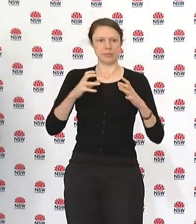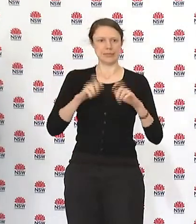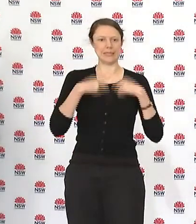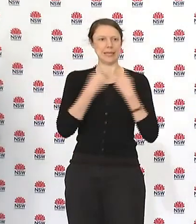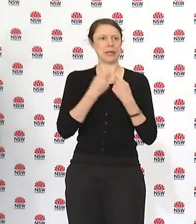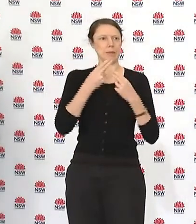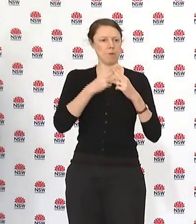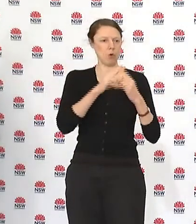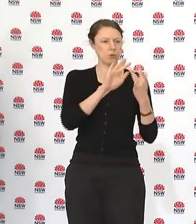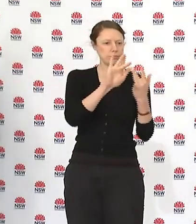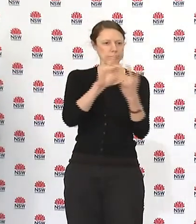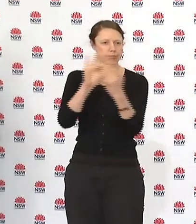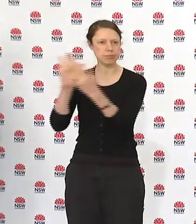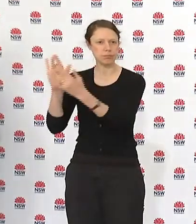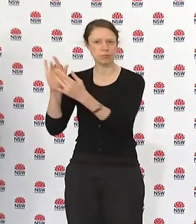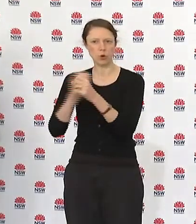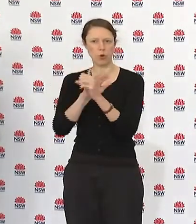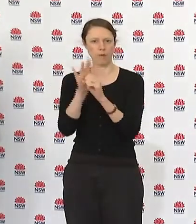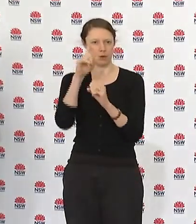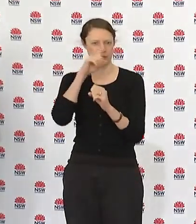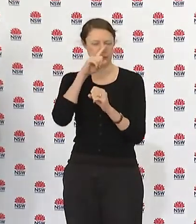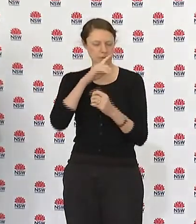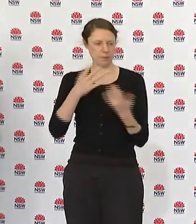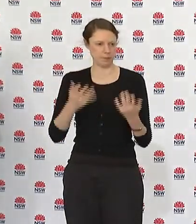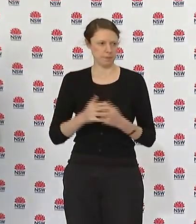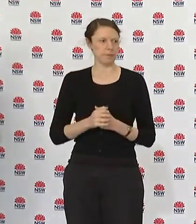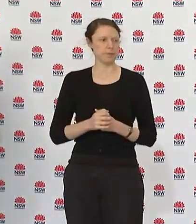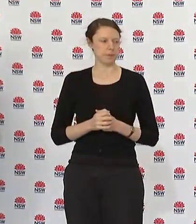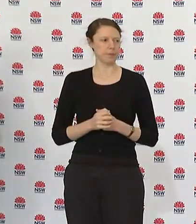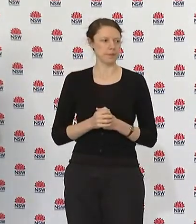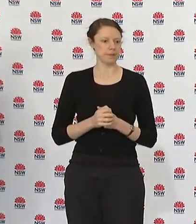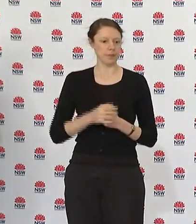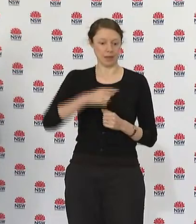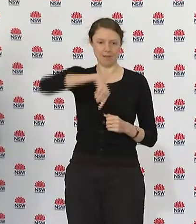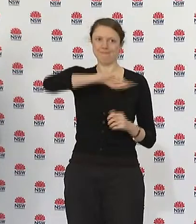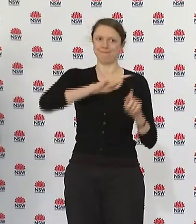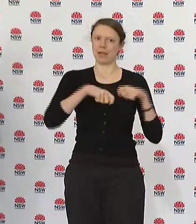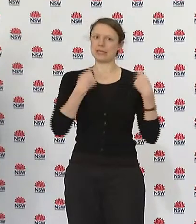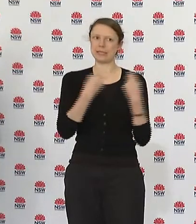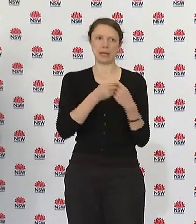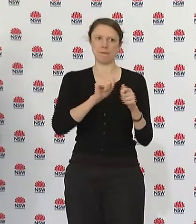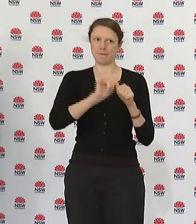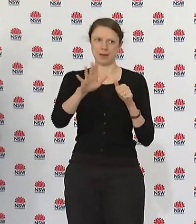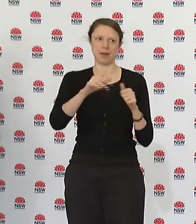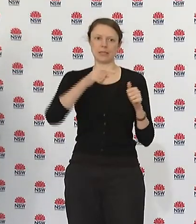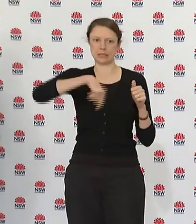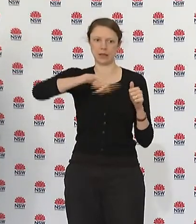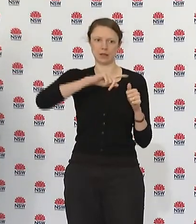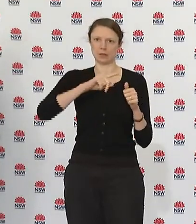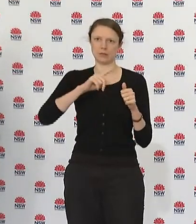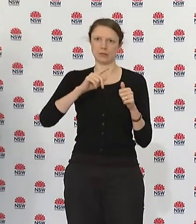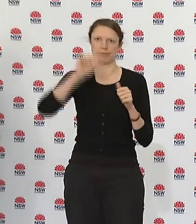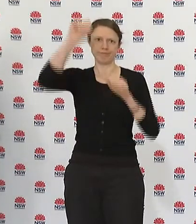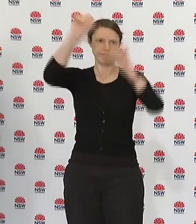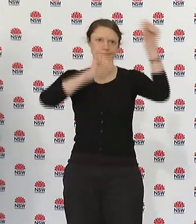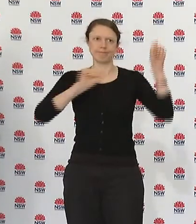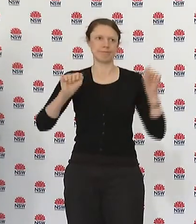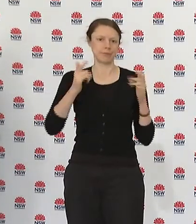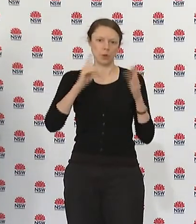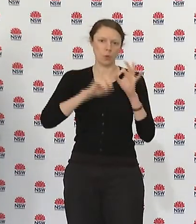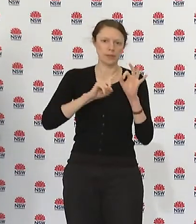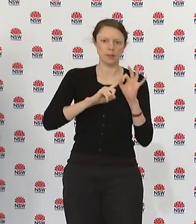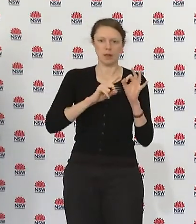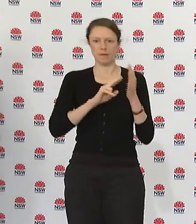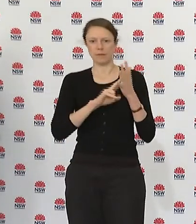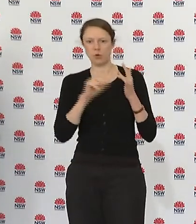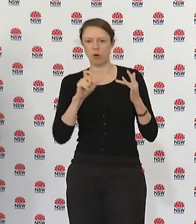The tracing people, or the tracing and case interviewers, are fantastic, and in every state and territory they do a great job.